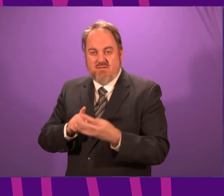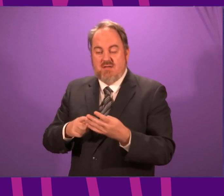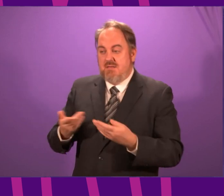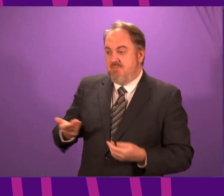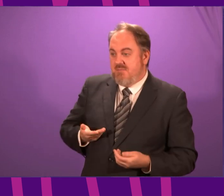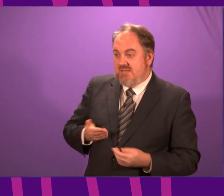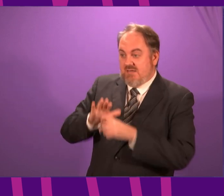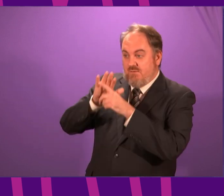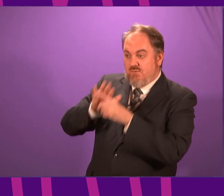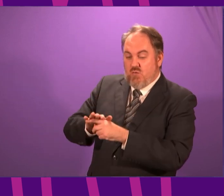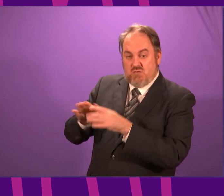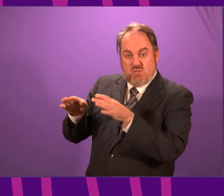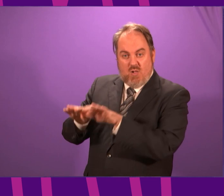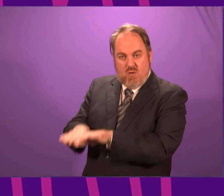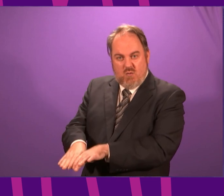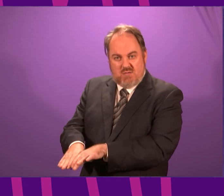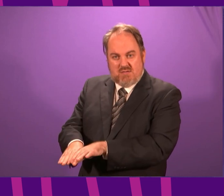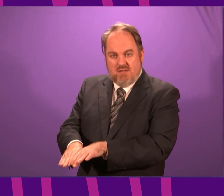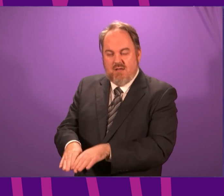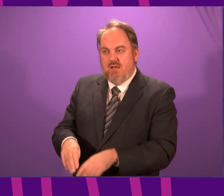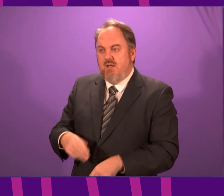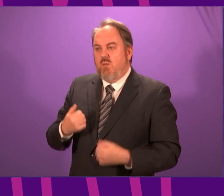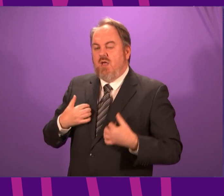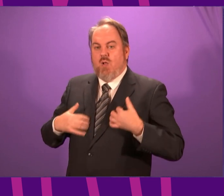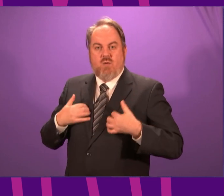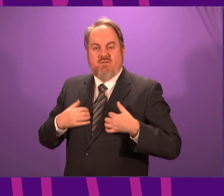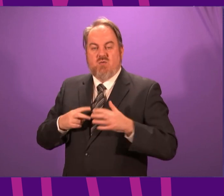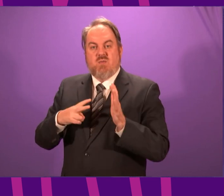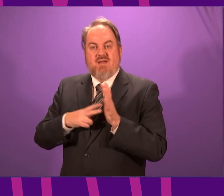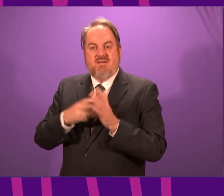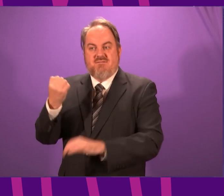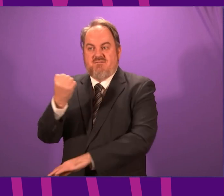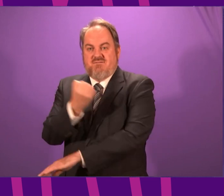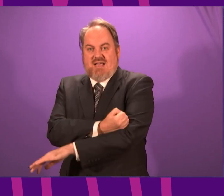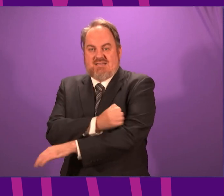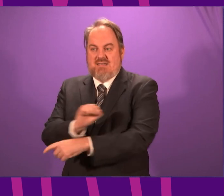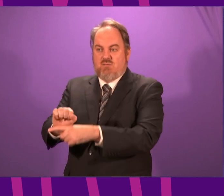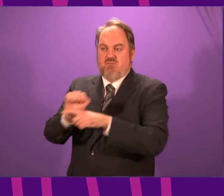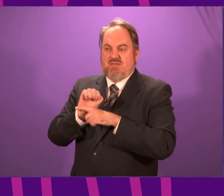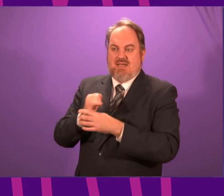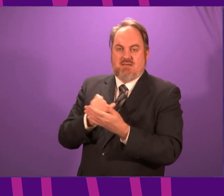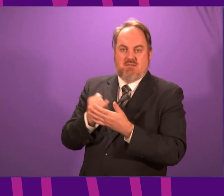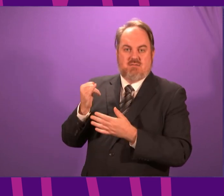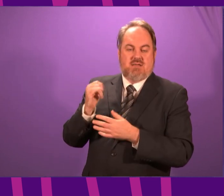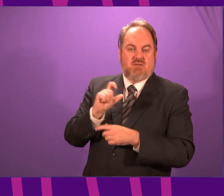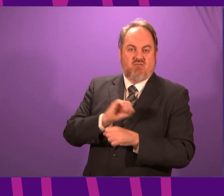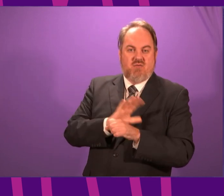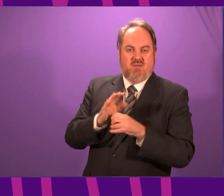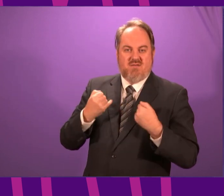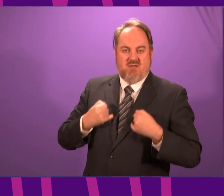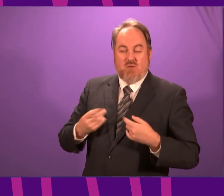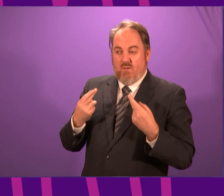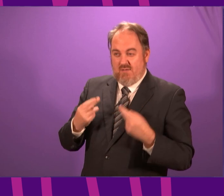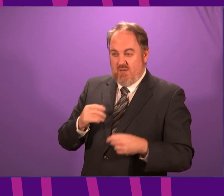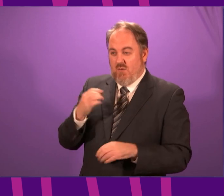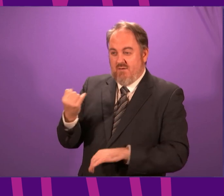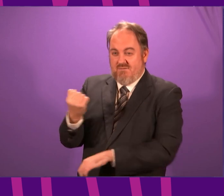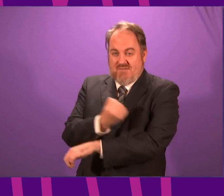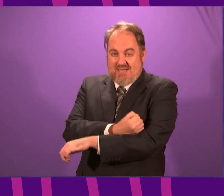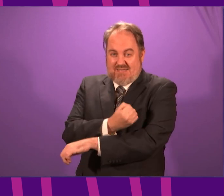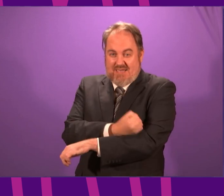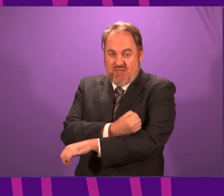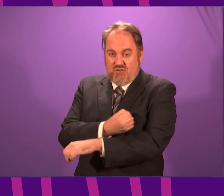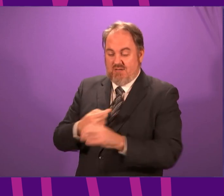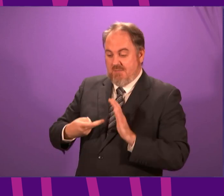families, and a vaccine can't come quick enough. And I hope the Scottish Government will put in place a vaccination strategy very